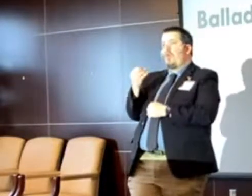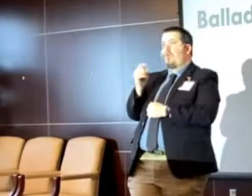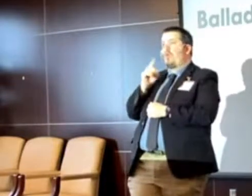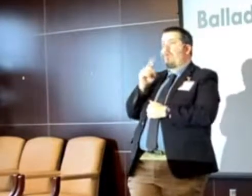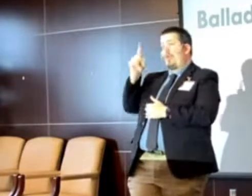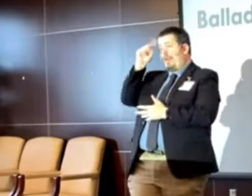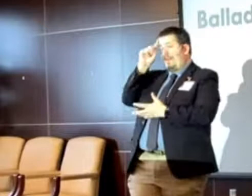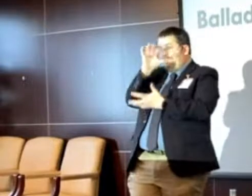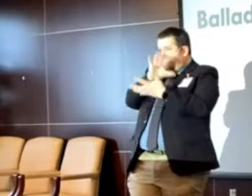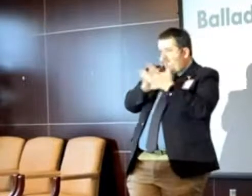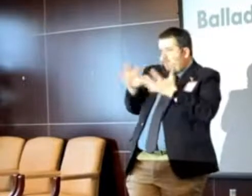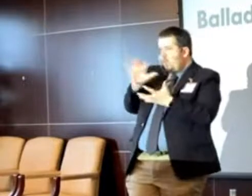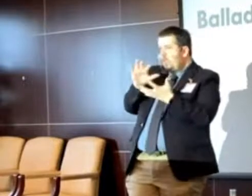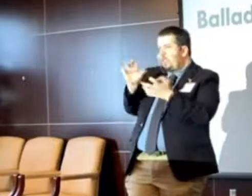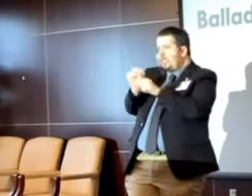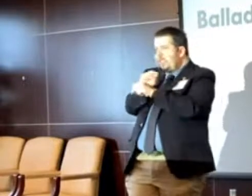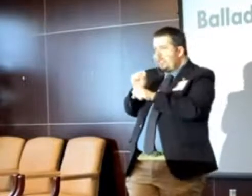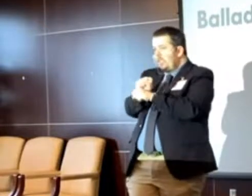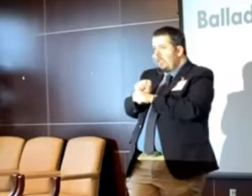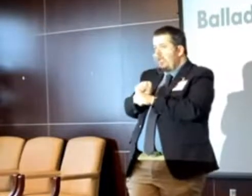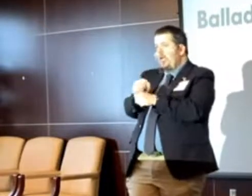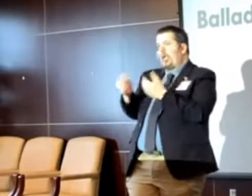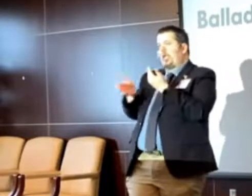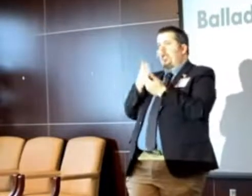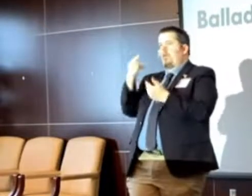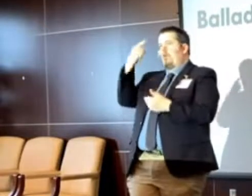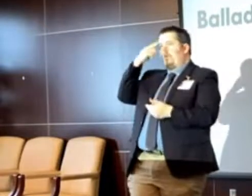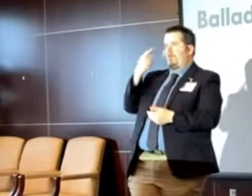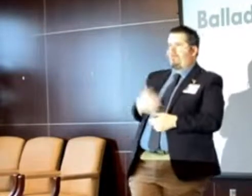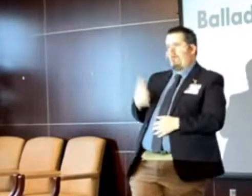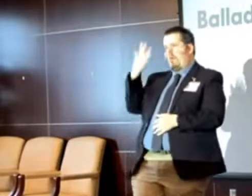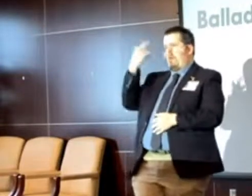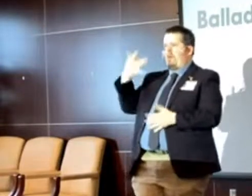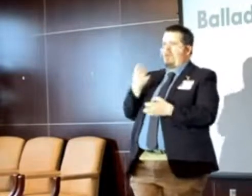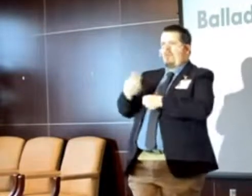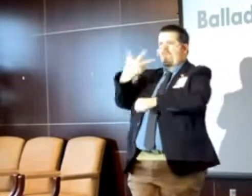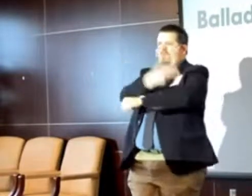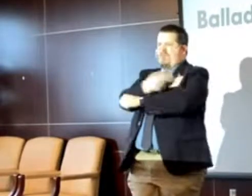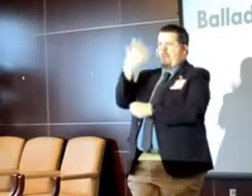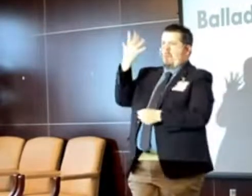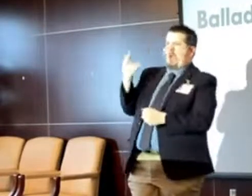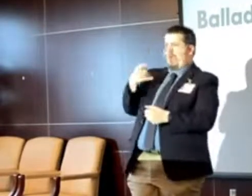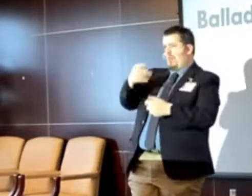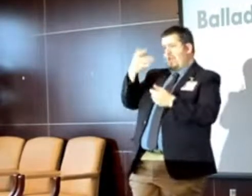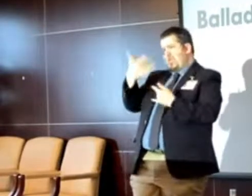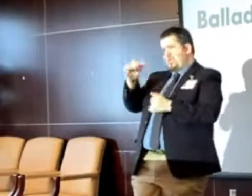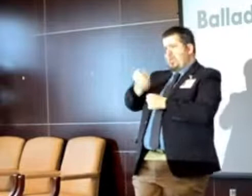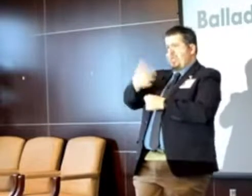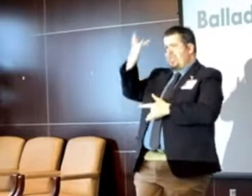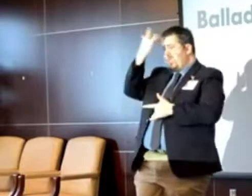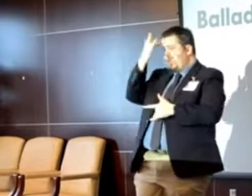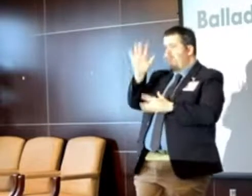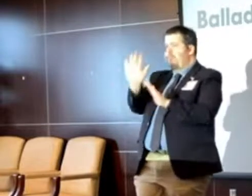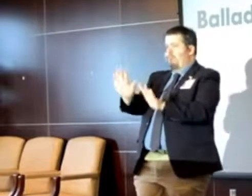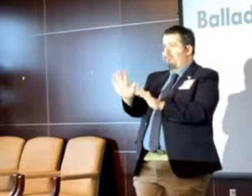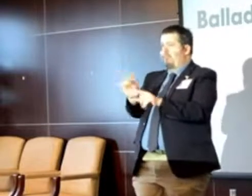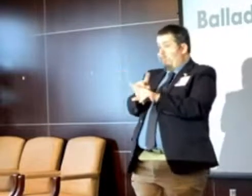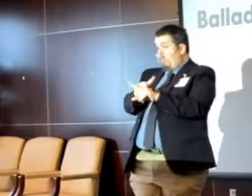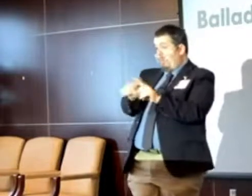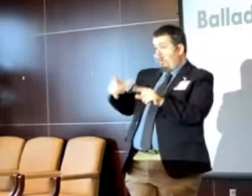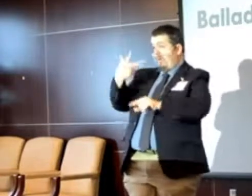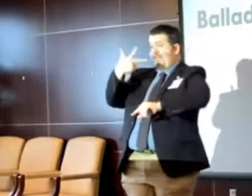very confusing statistic. It's easy to conclude, well, then why get vaccinated? Because they're getting COVID. The